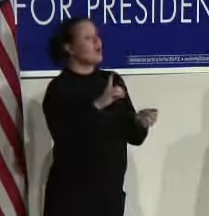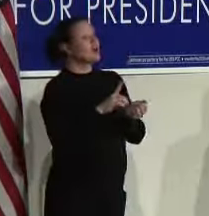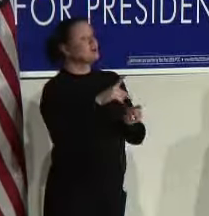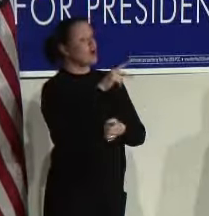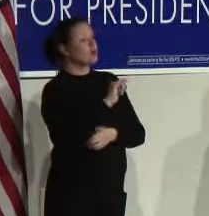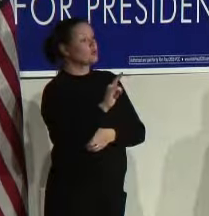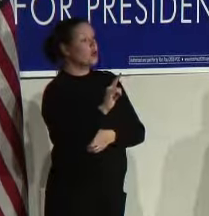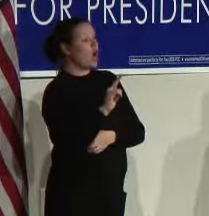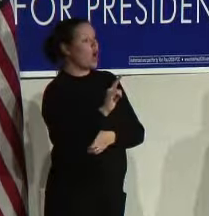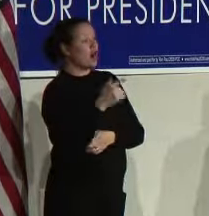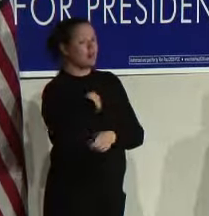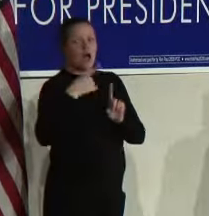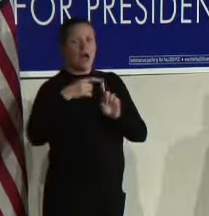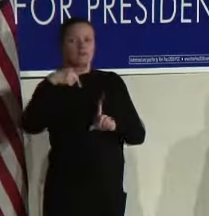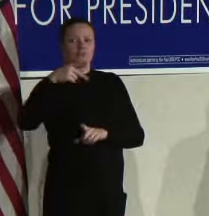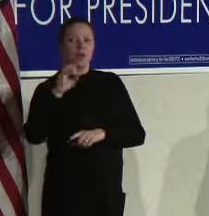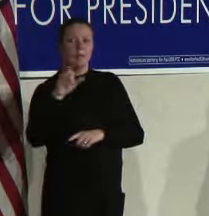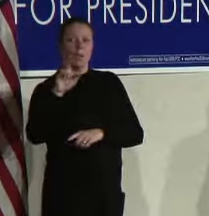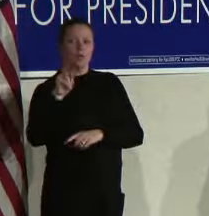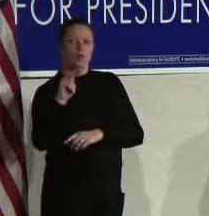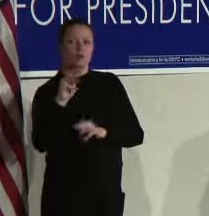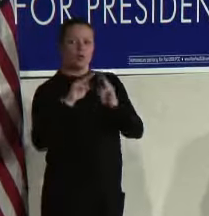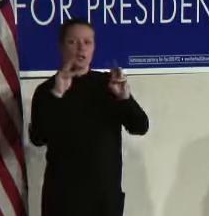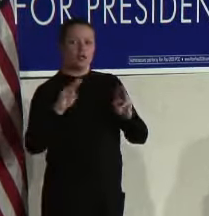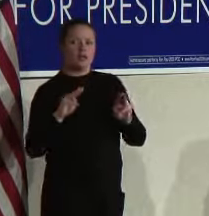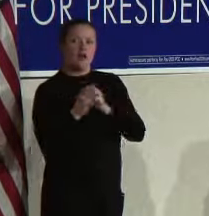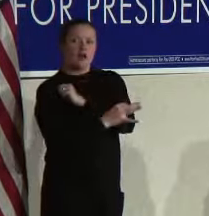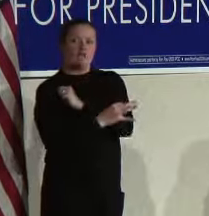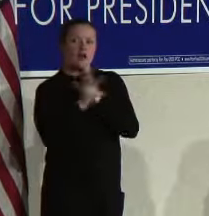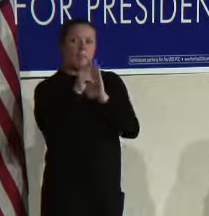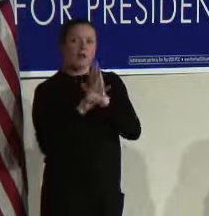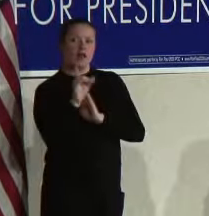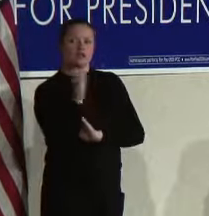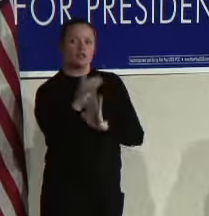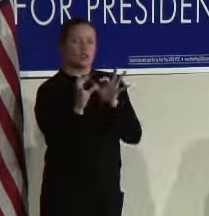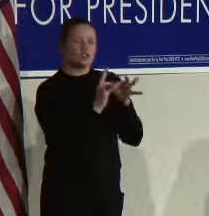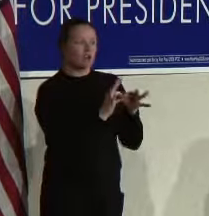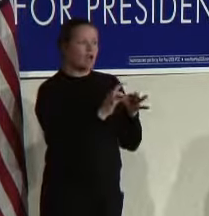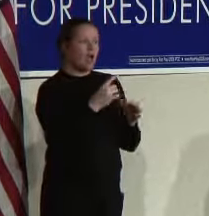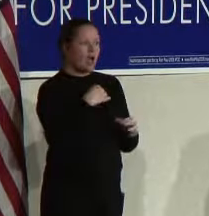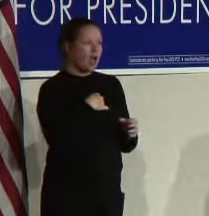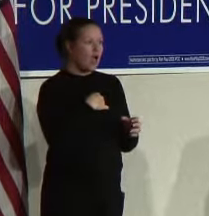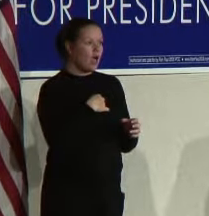Catherine from Colson, Montana, and I have a foreign policy question for you. I'm